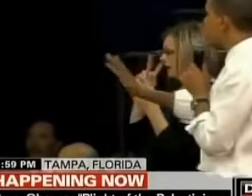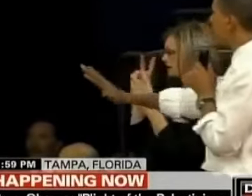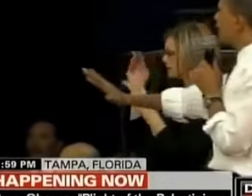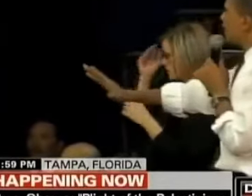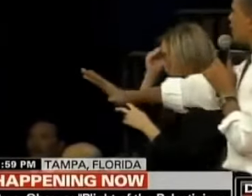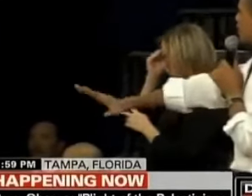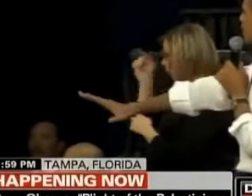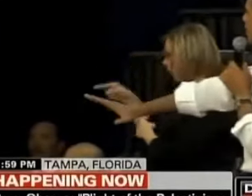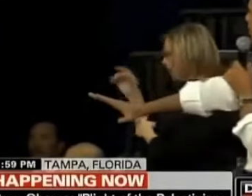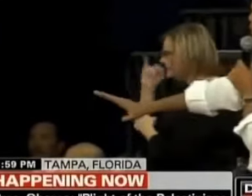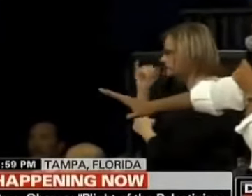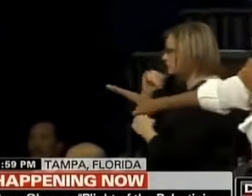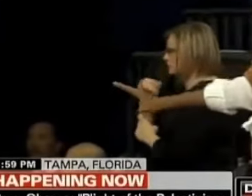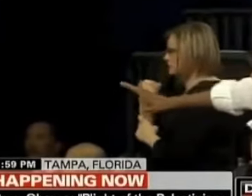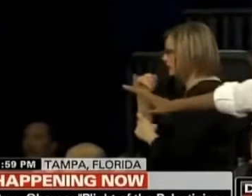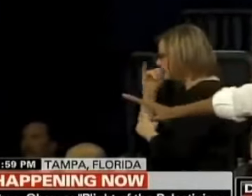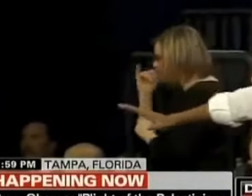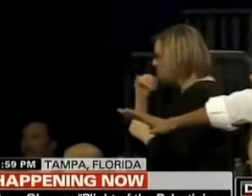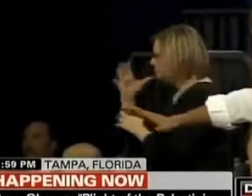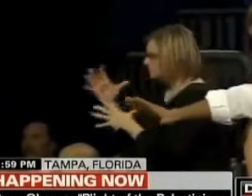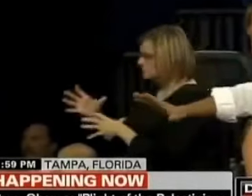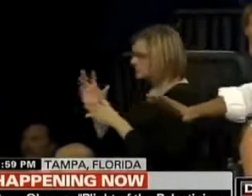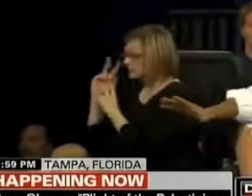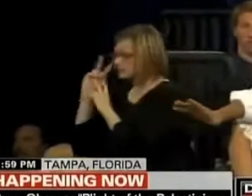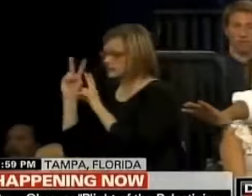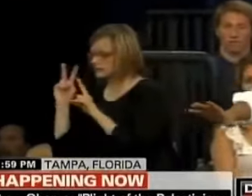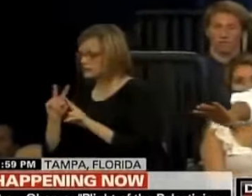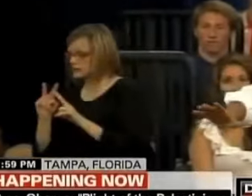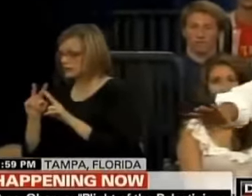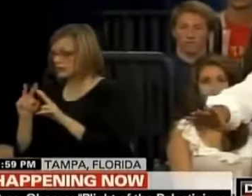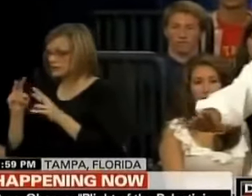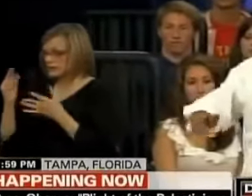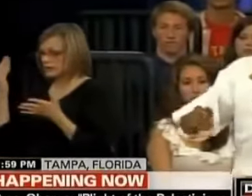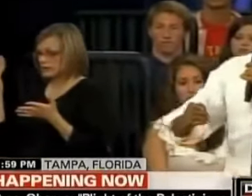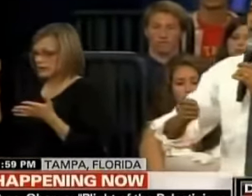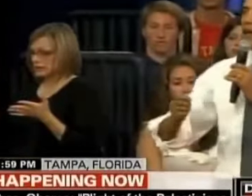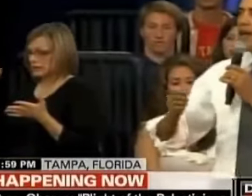And Israel has to acknowledge legitimate grievances